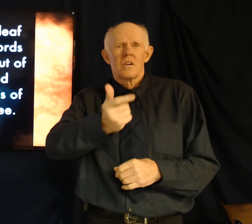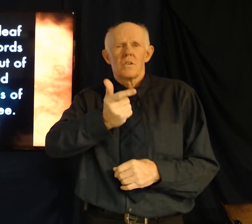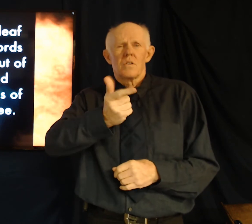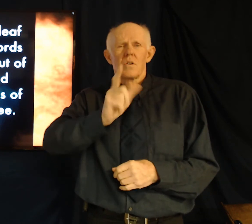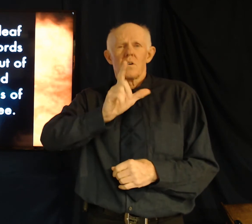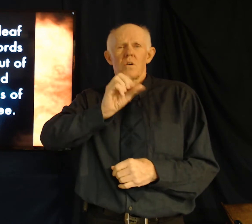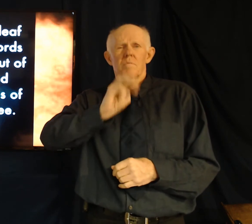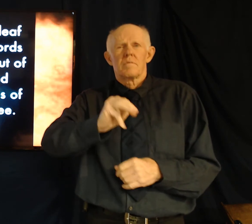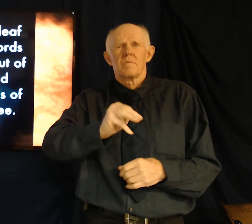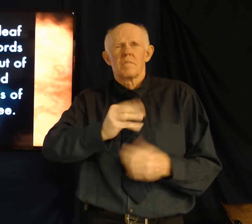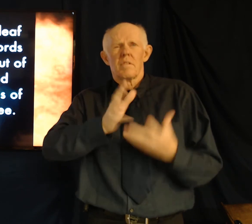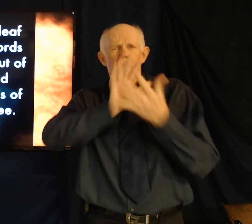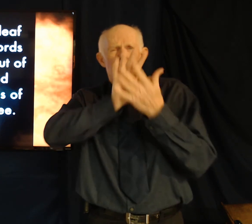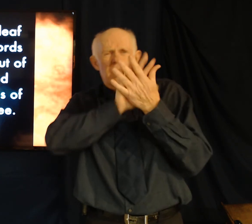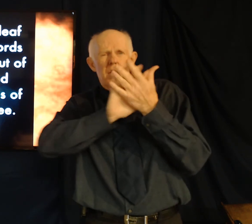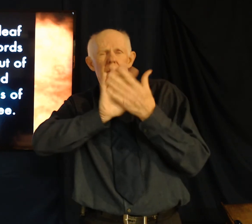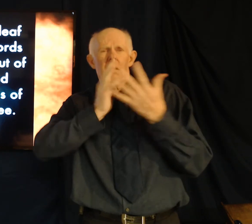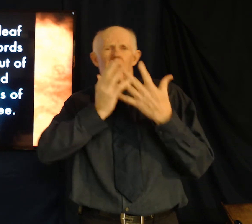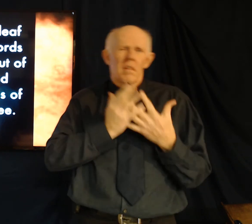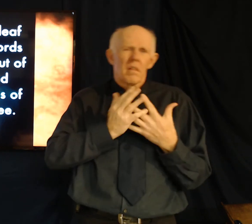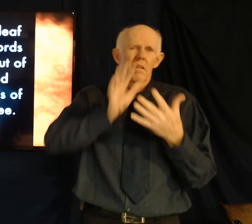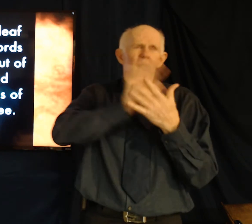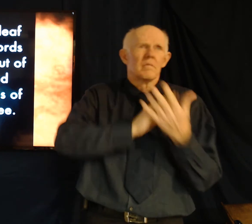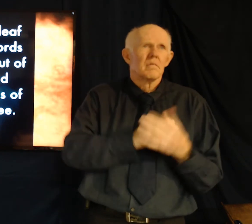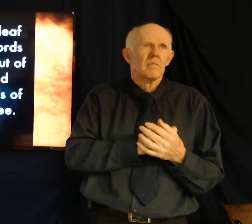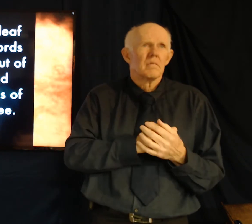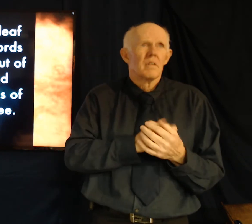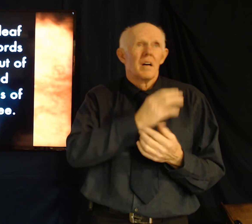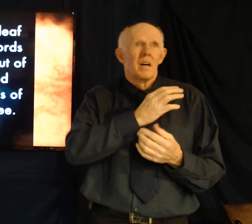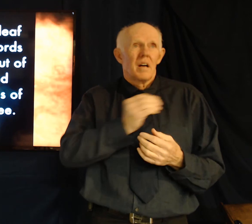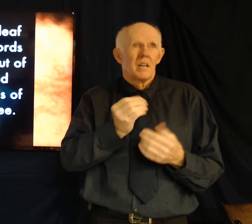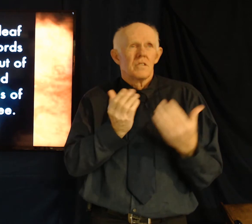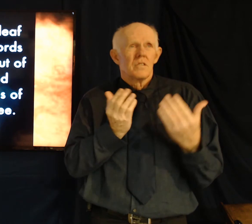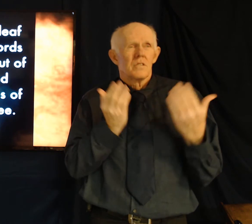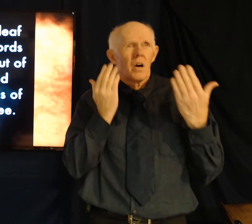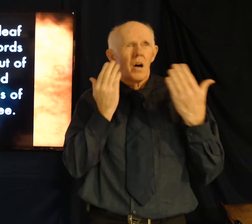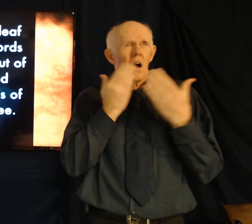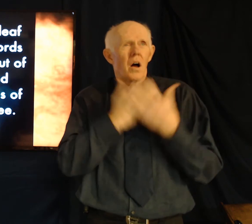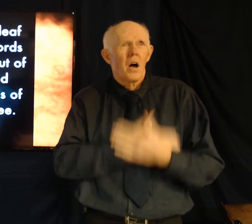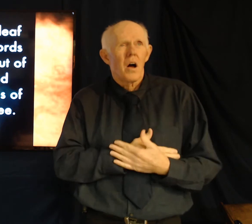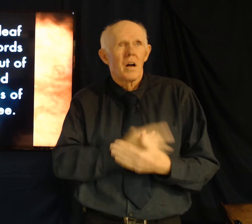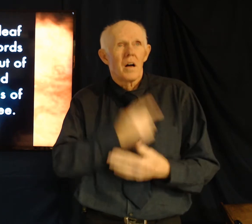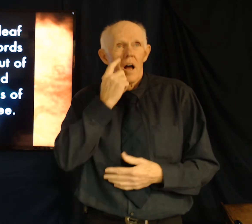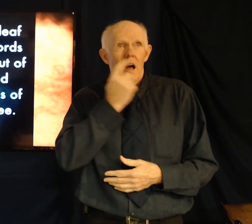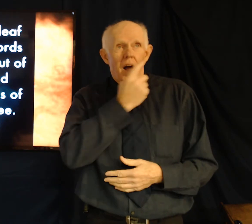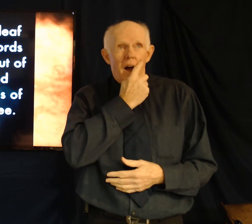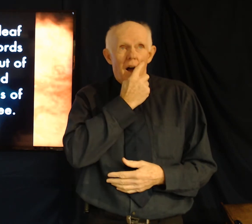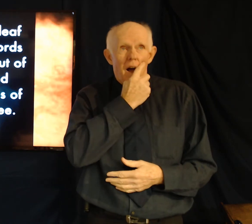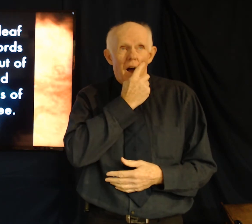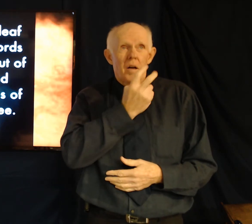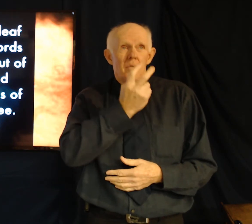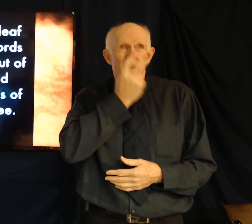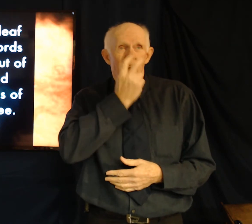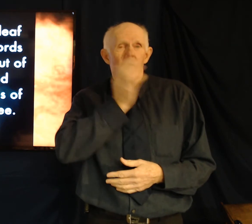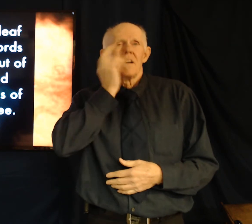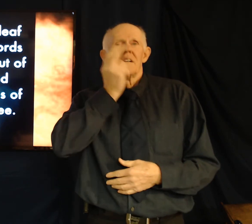gloom and darkness, the eyes of